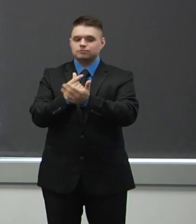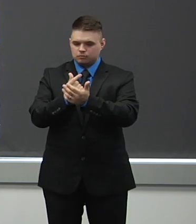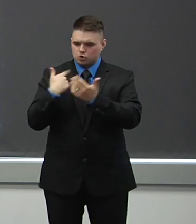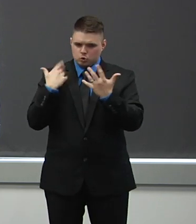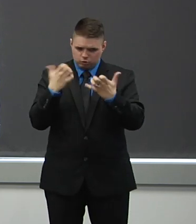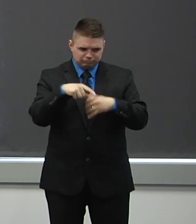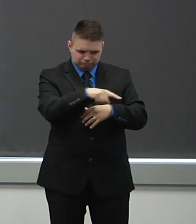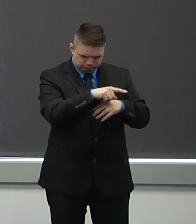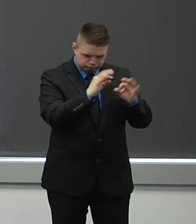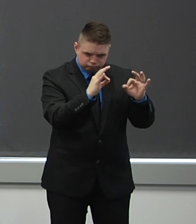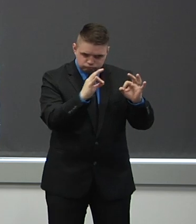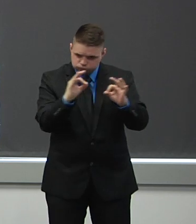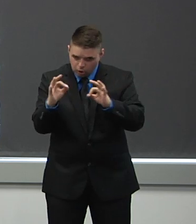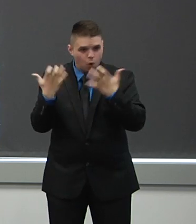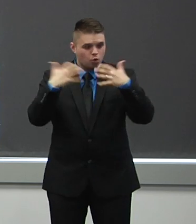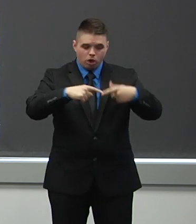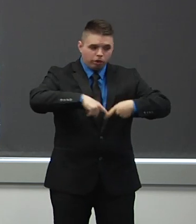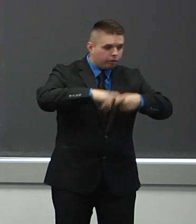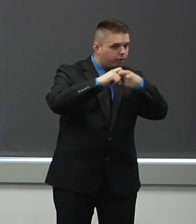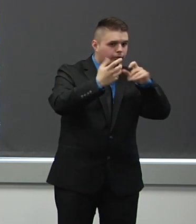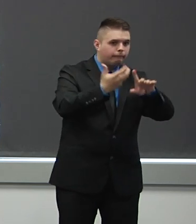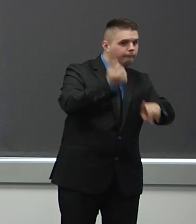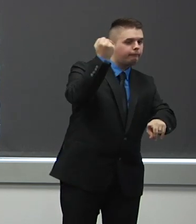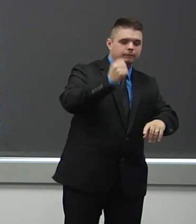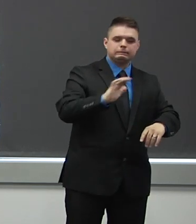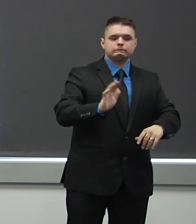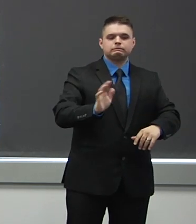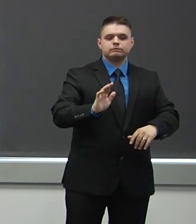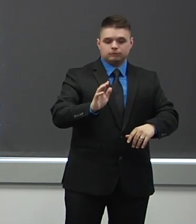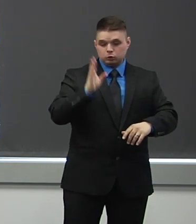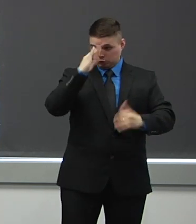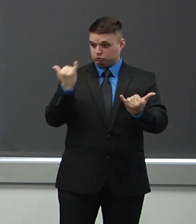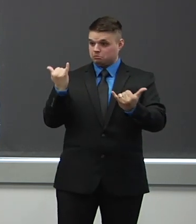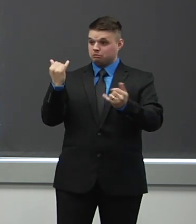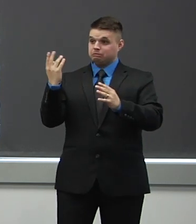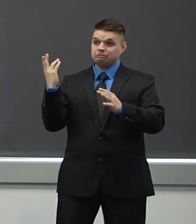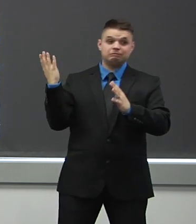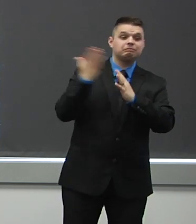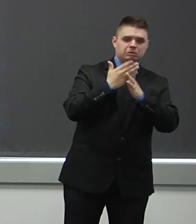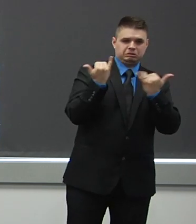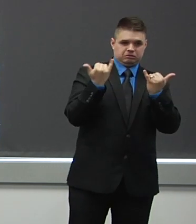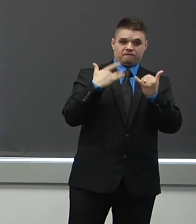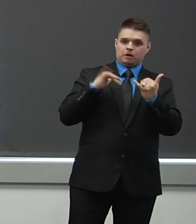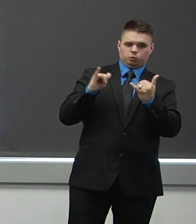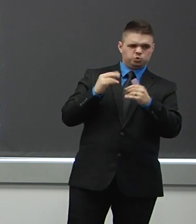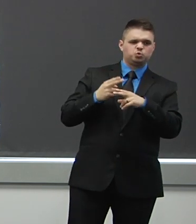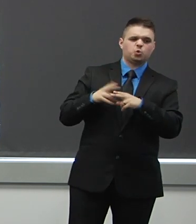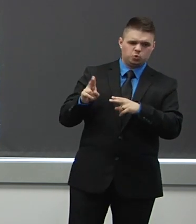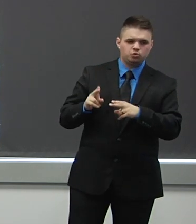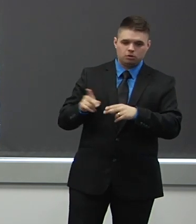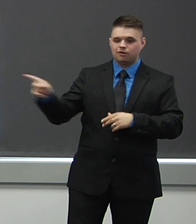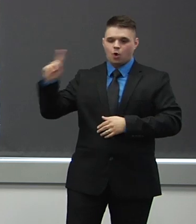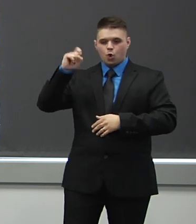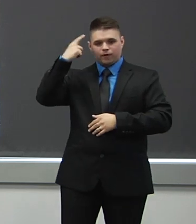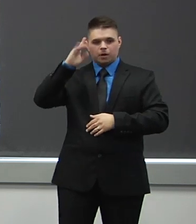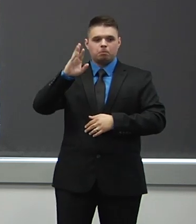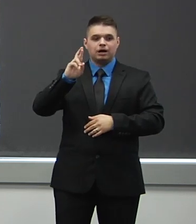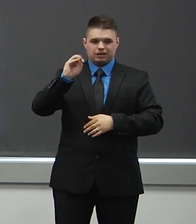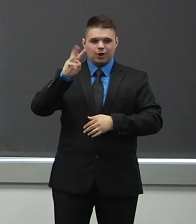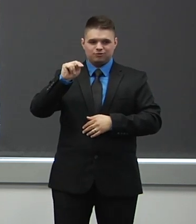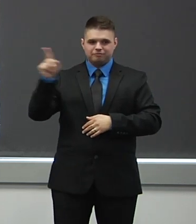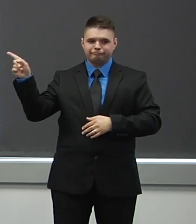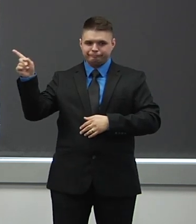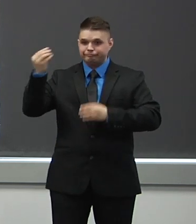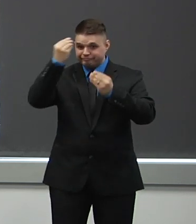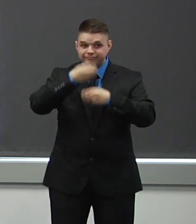because of this short-term closure. One of the things that the governor pointed out is that When you think about our seniors, they have gone to